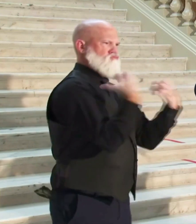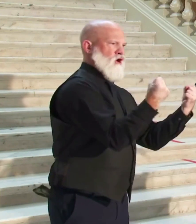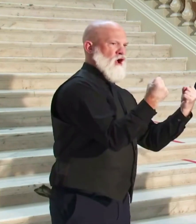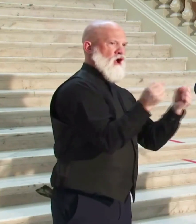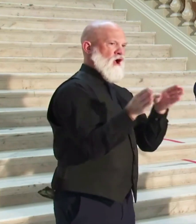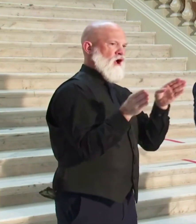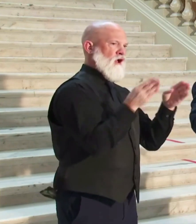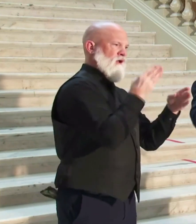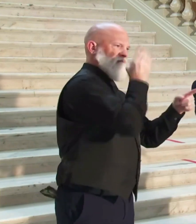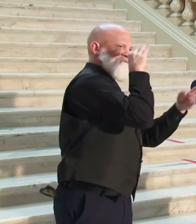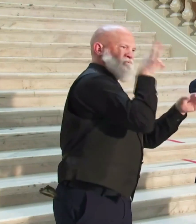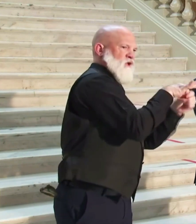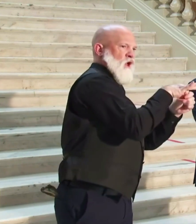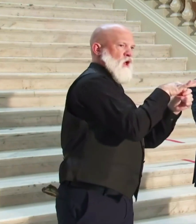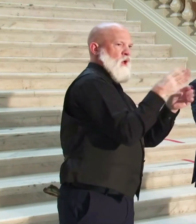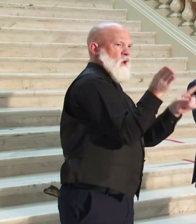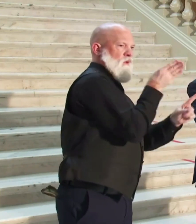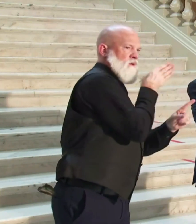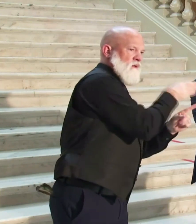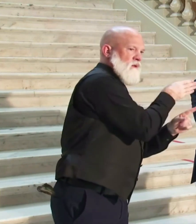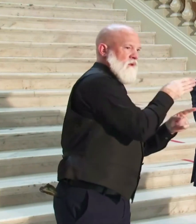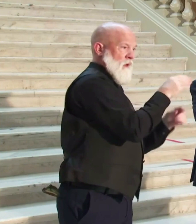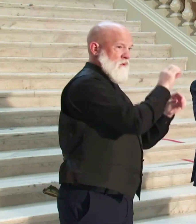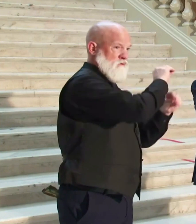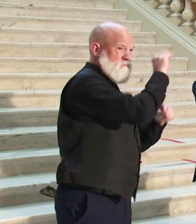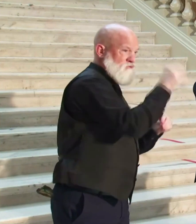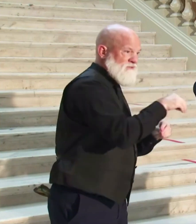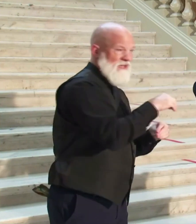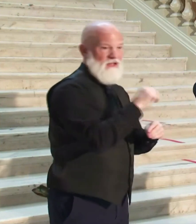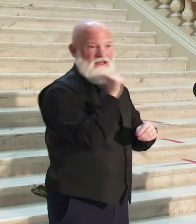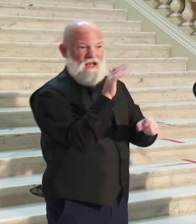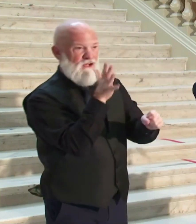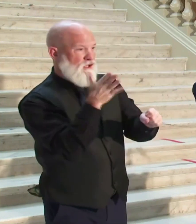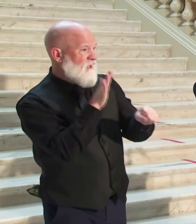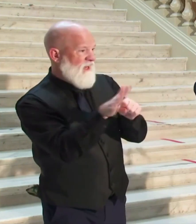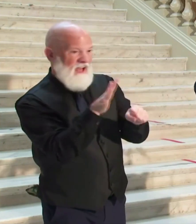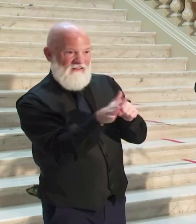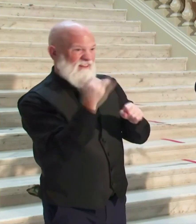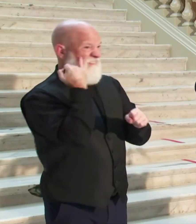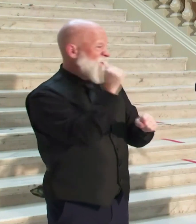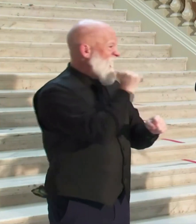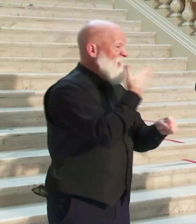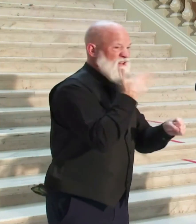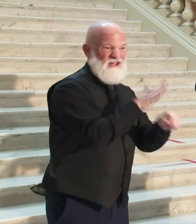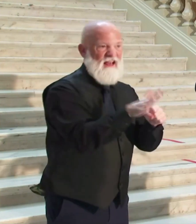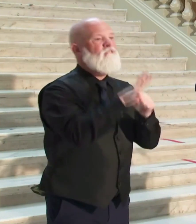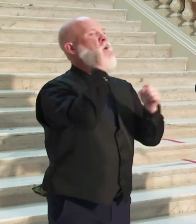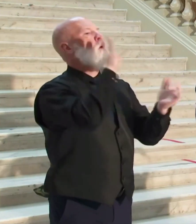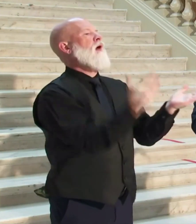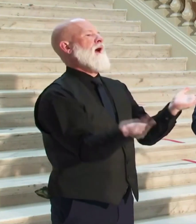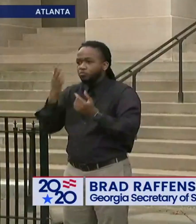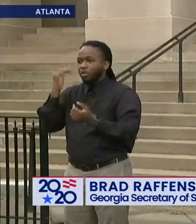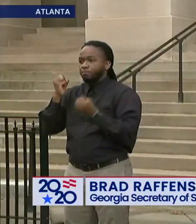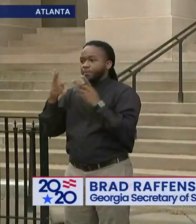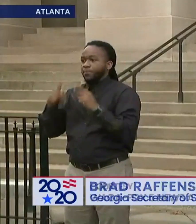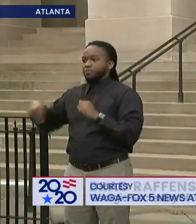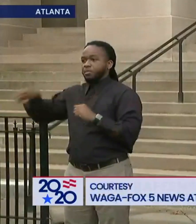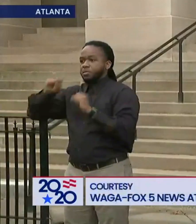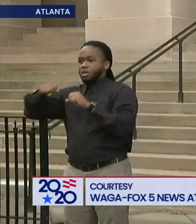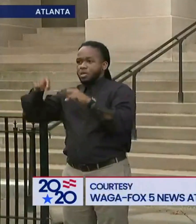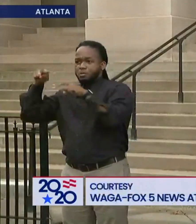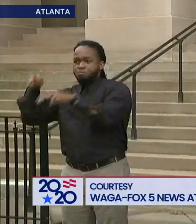that percentage of confidence, you do it all again to get another round of ballots. And you keep on adding to it and adding to it until you get to that confidence level. Your